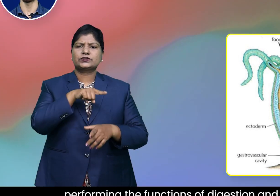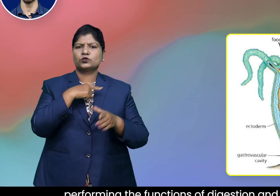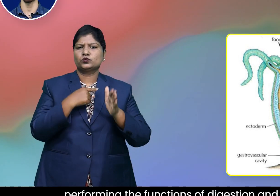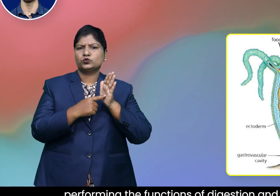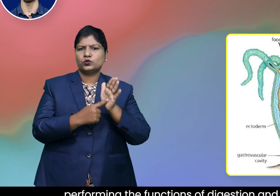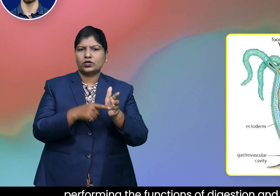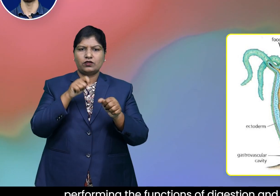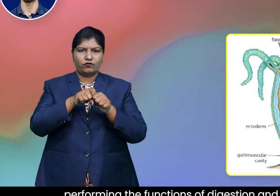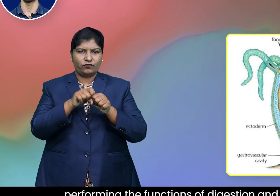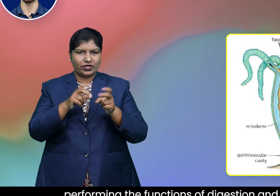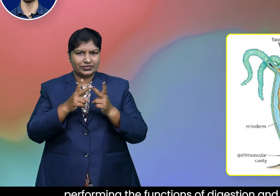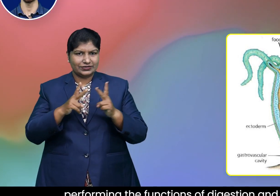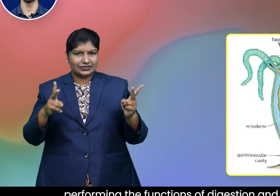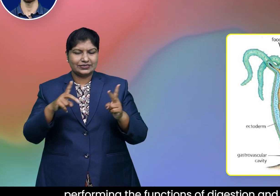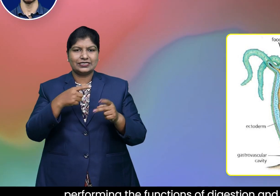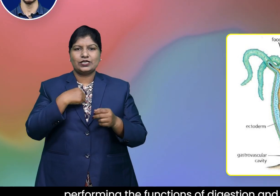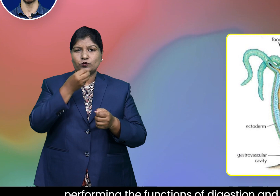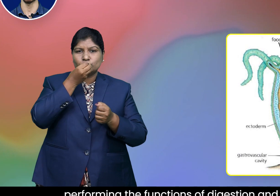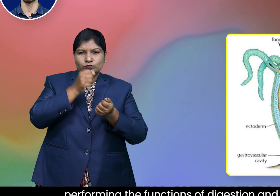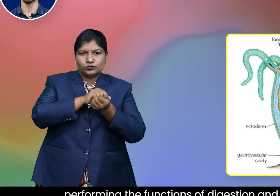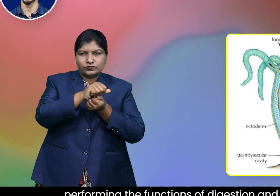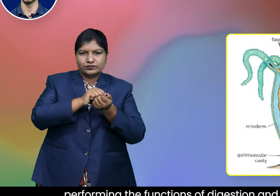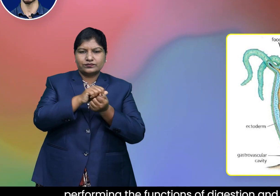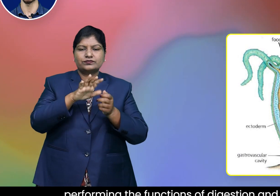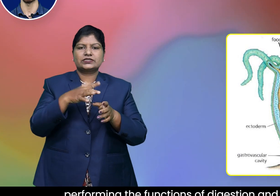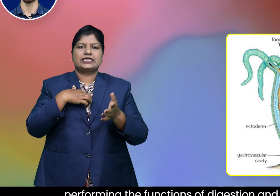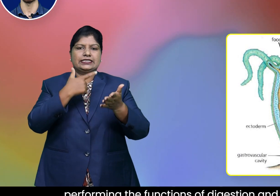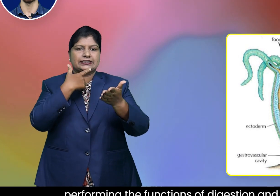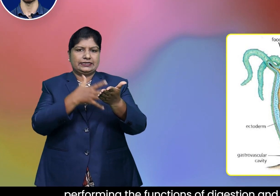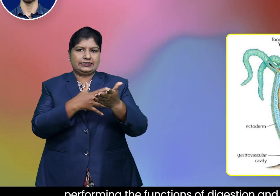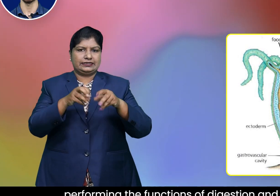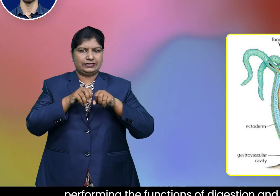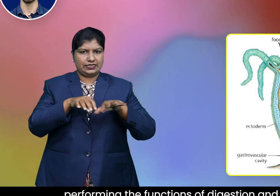performing the functions of digestion and transportation.